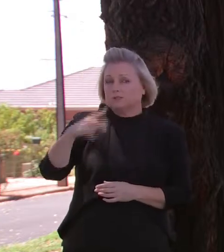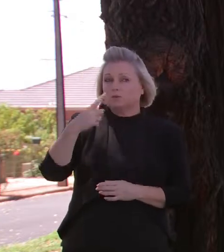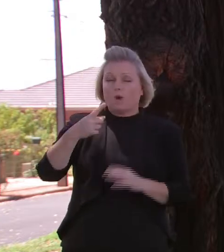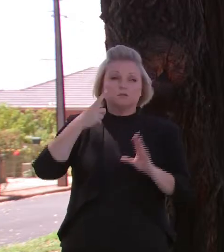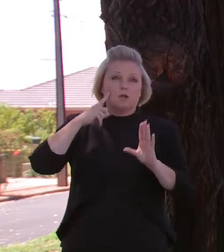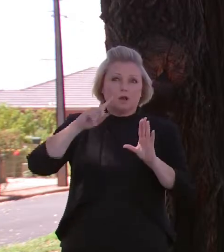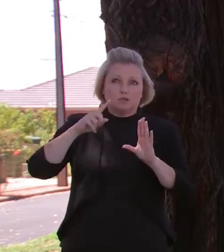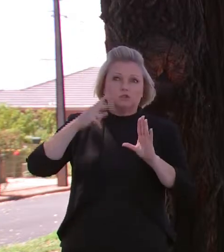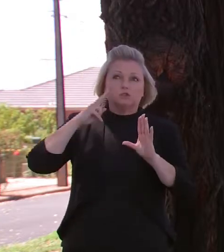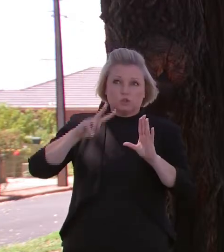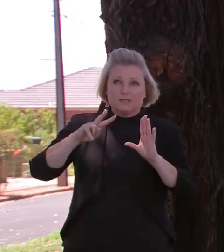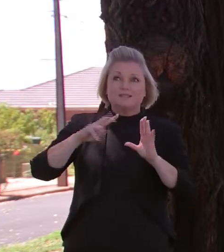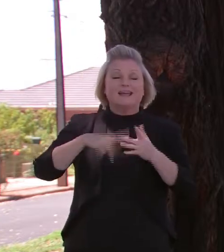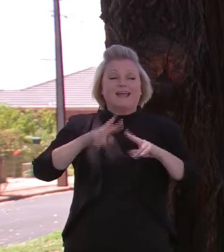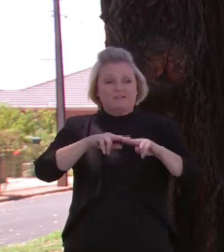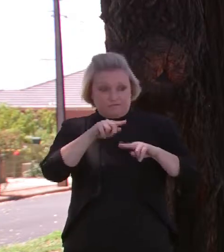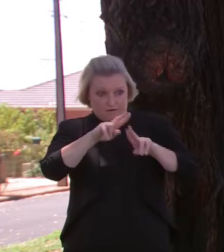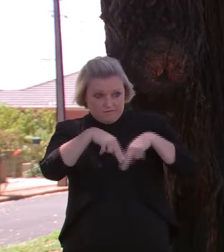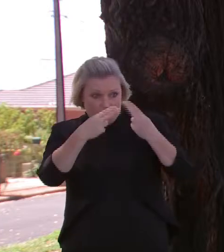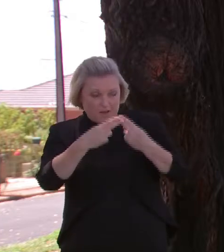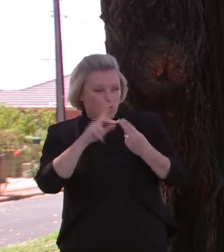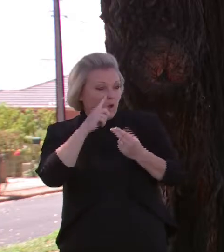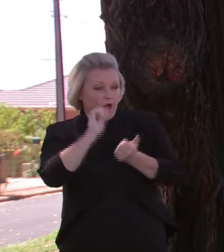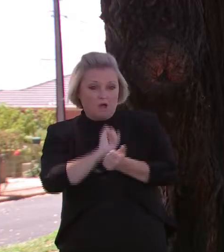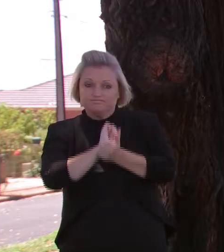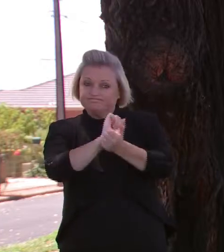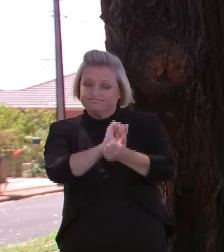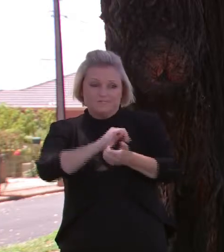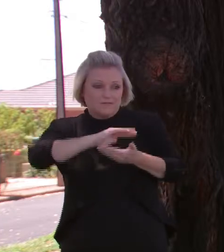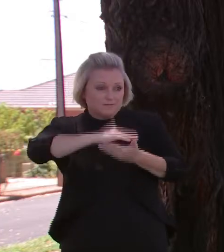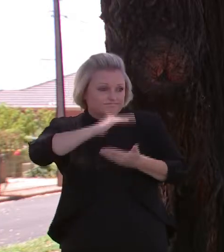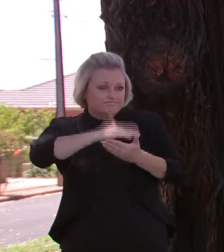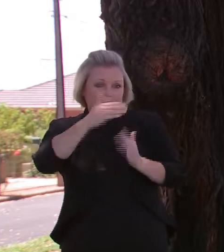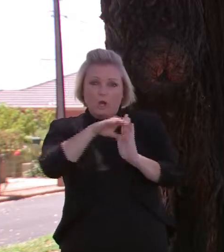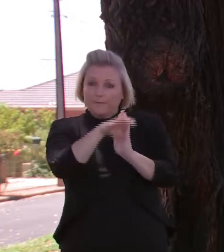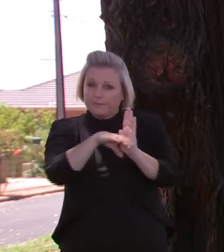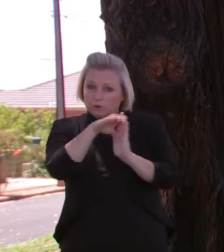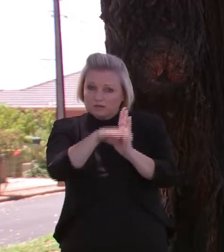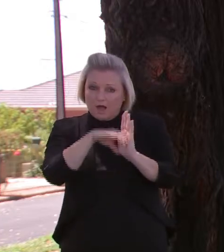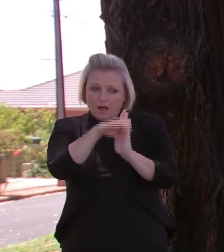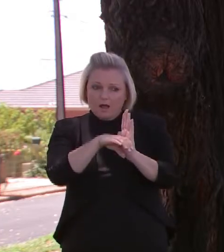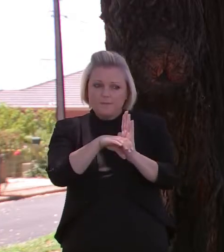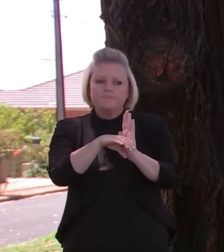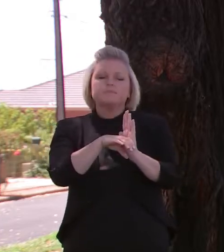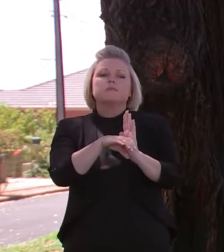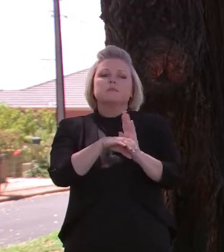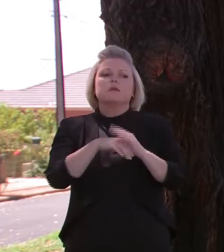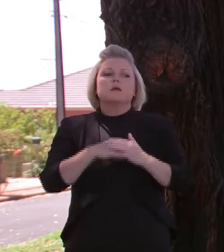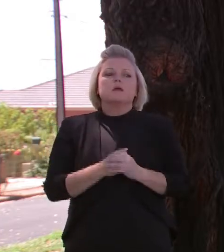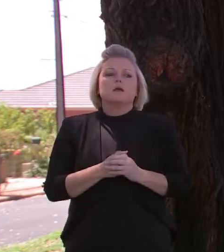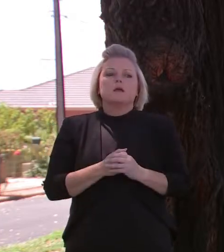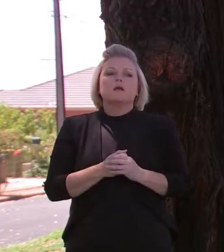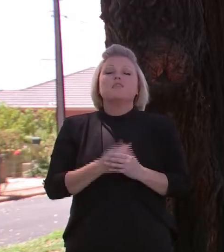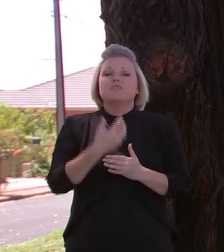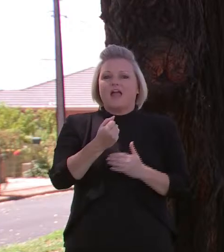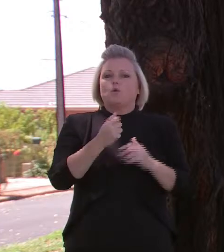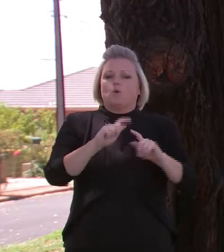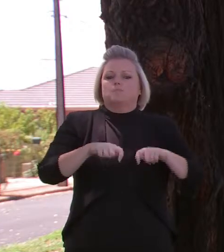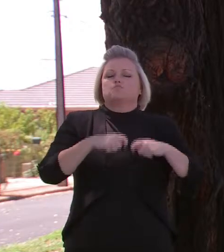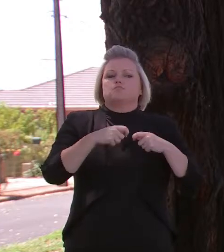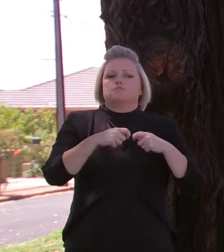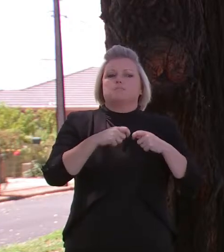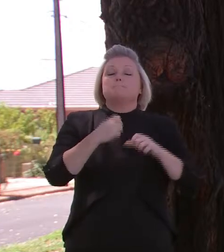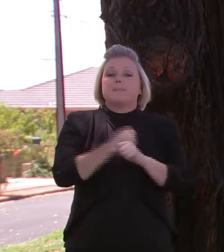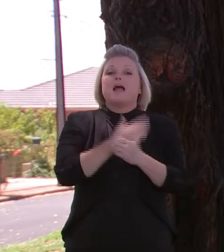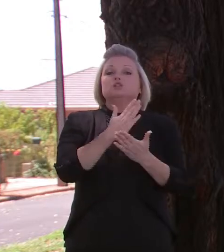family has not been able to get a device from the school in the public schooling setting, then we've had a central provision of devices through the schools to